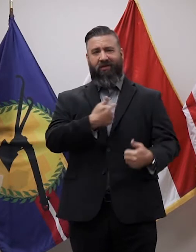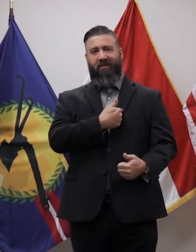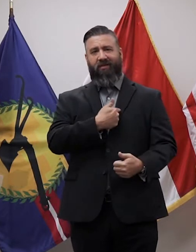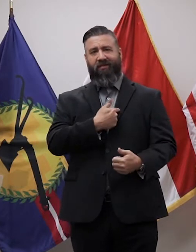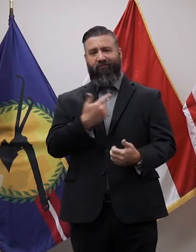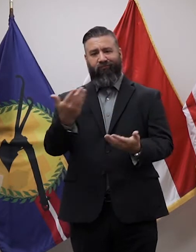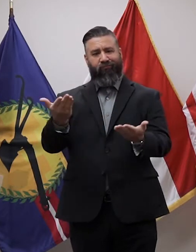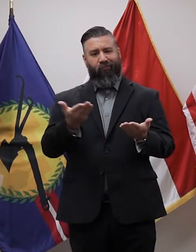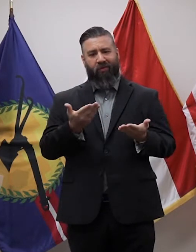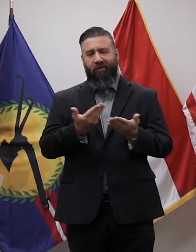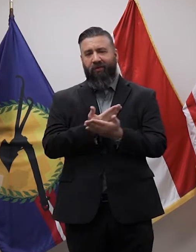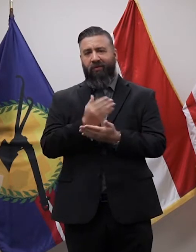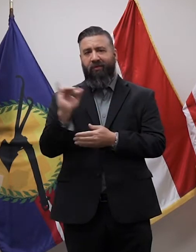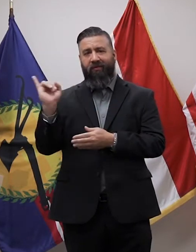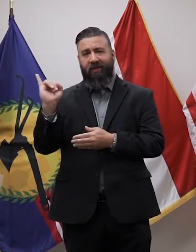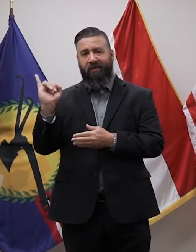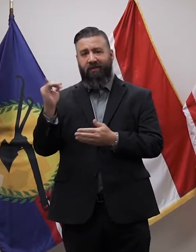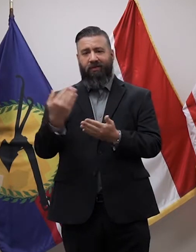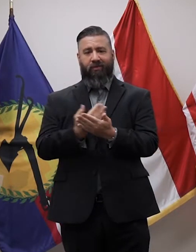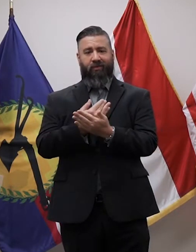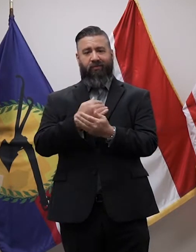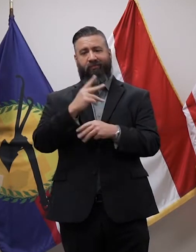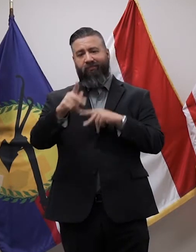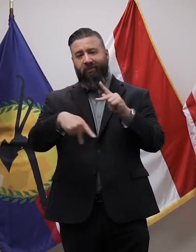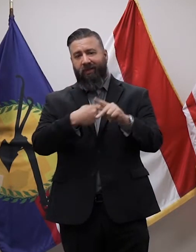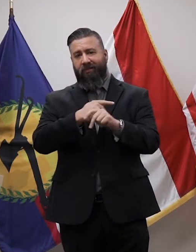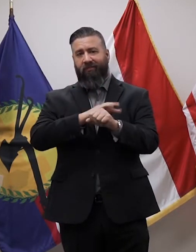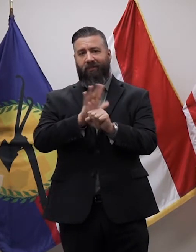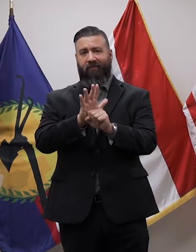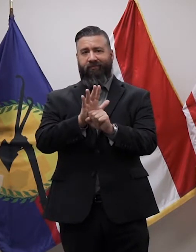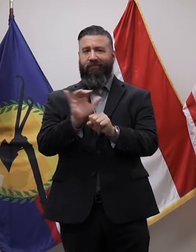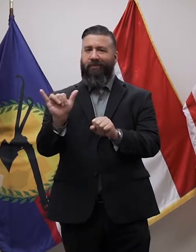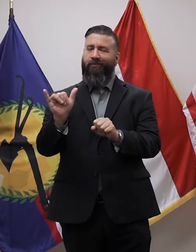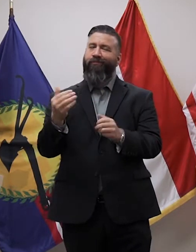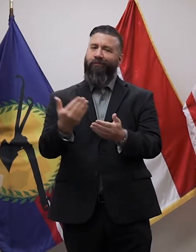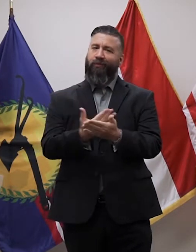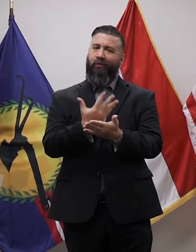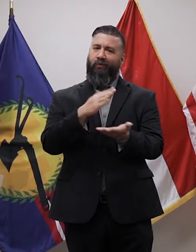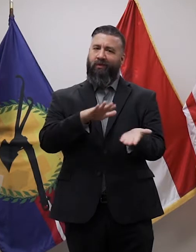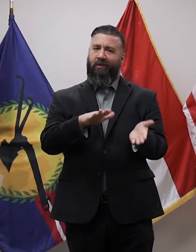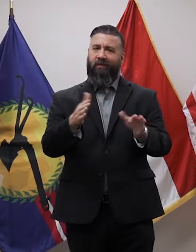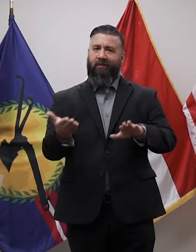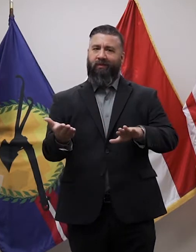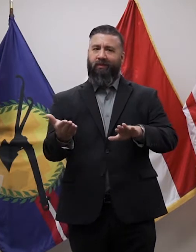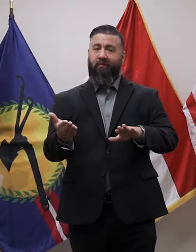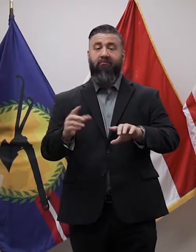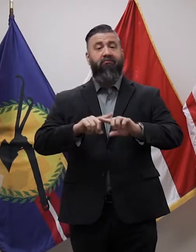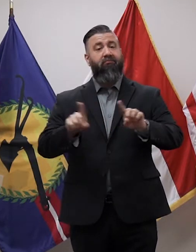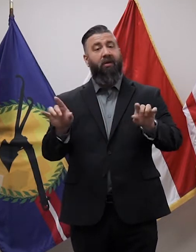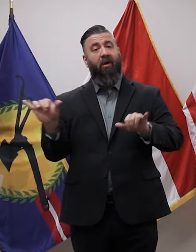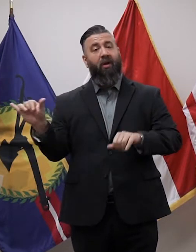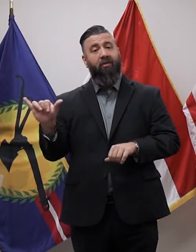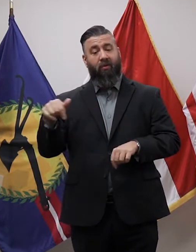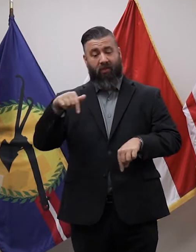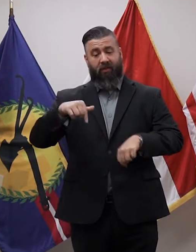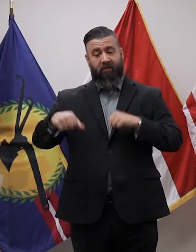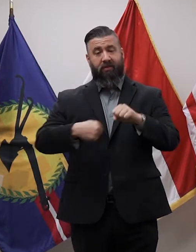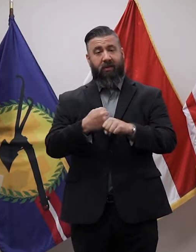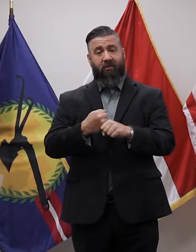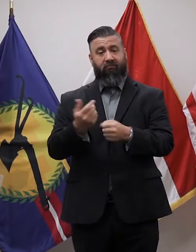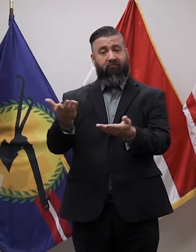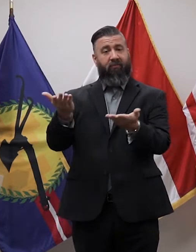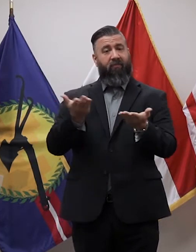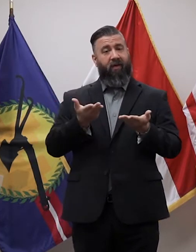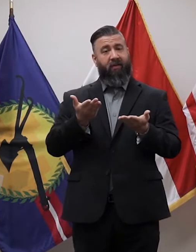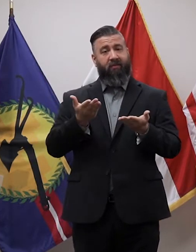new variants, and even more death. But the year also brought wide access to vaccines, allowing families to